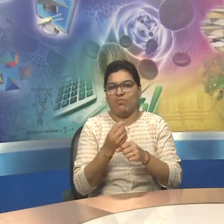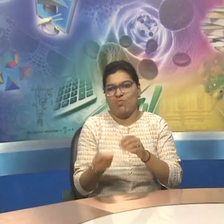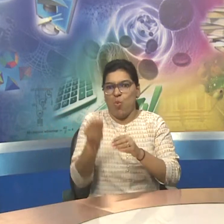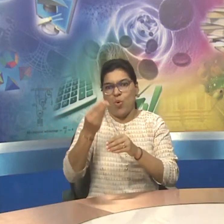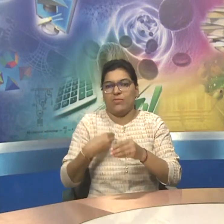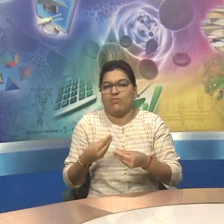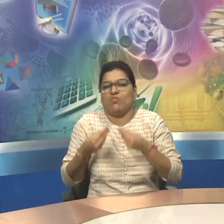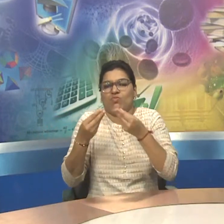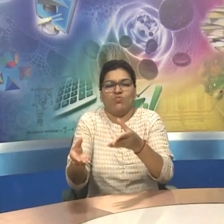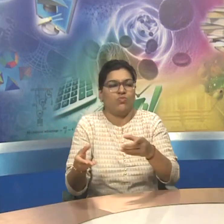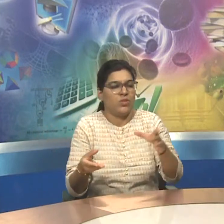standards